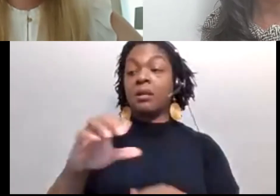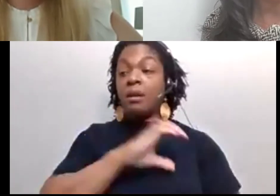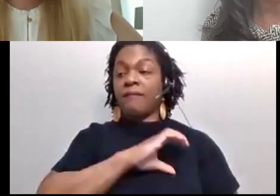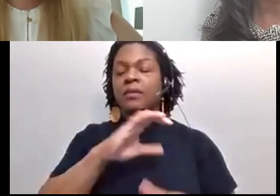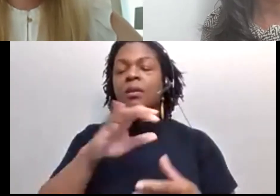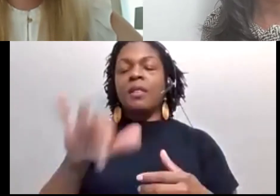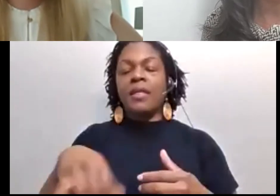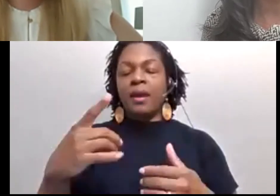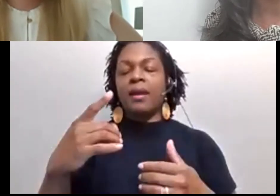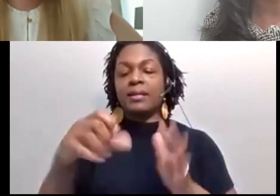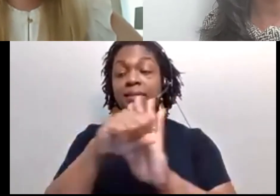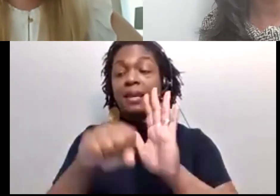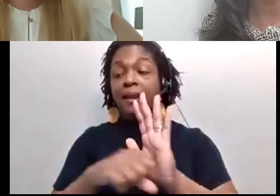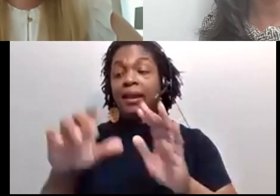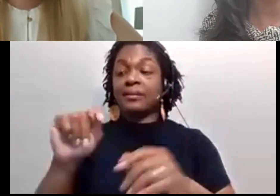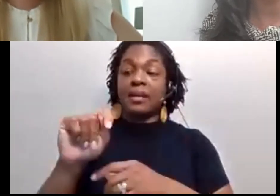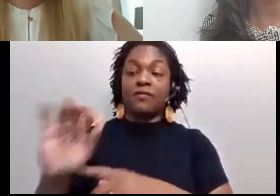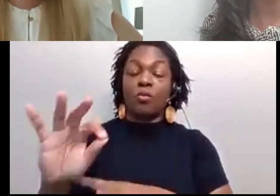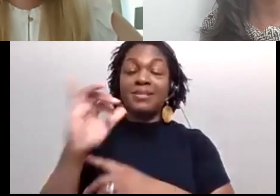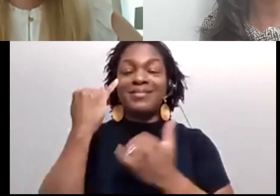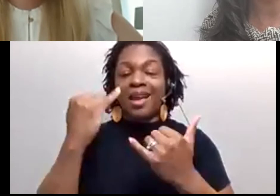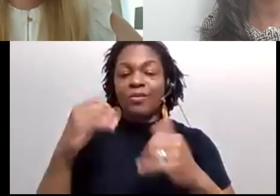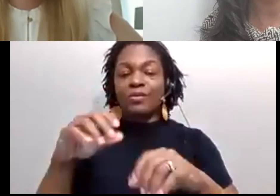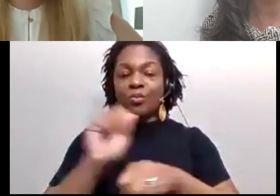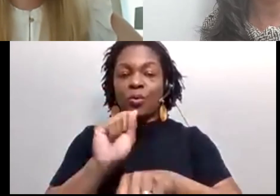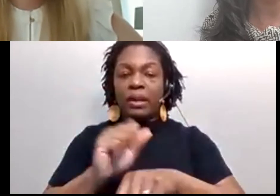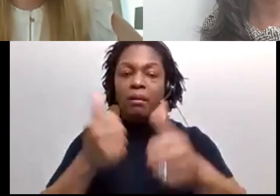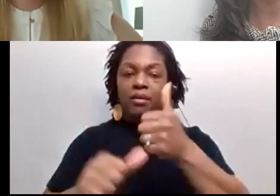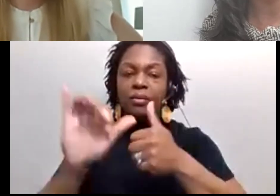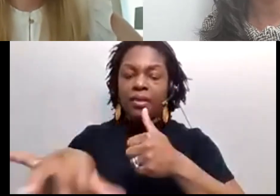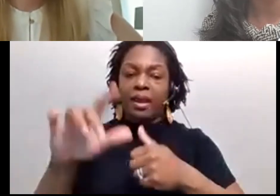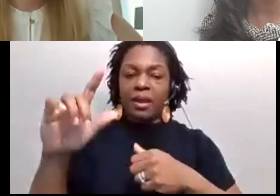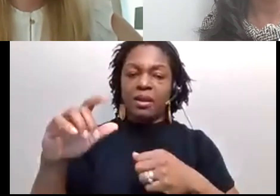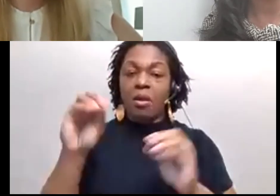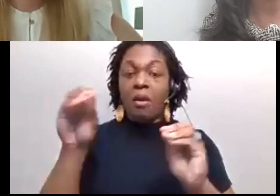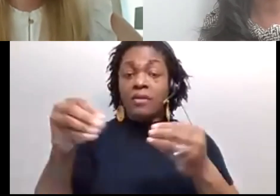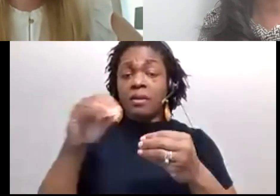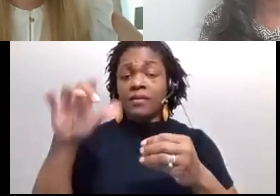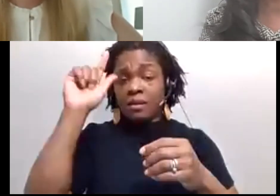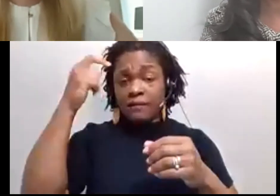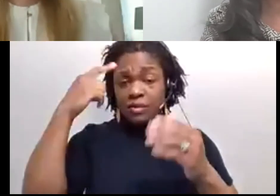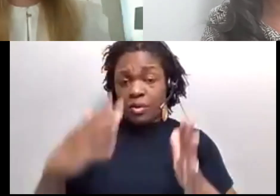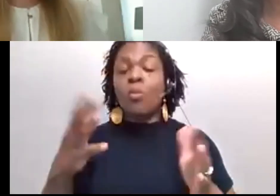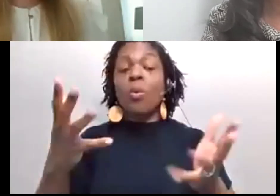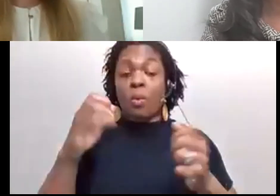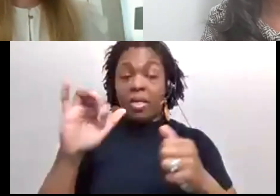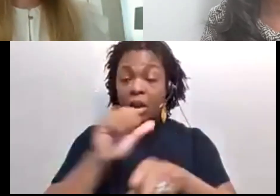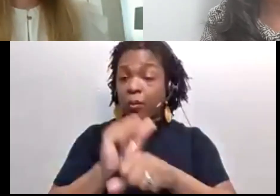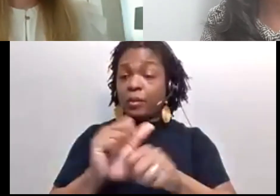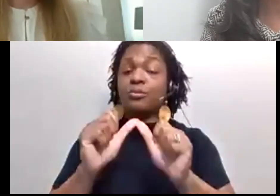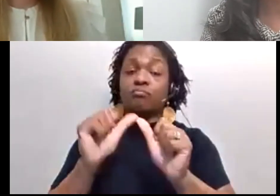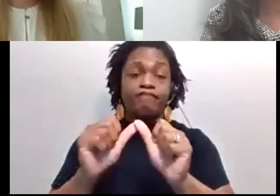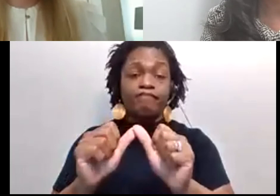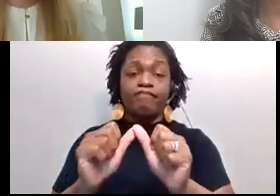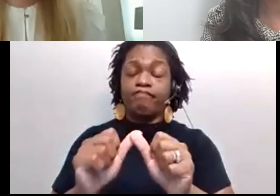is operating underneath an executive order of the governor, but we want to put that in statute so that work continues. And the idea was to